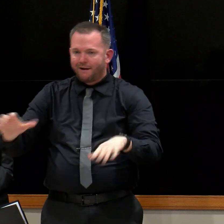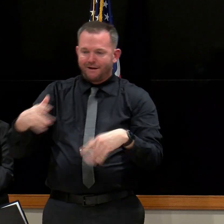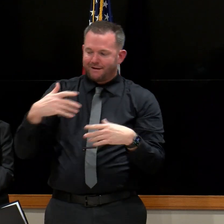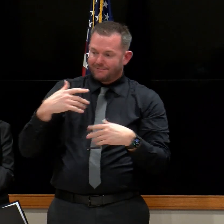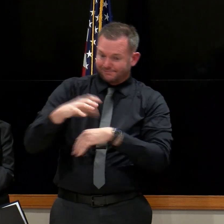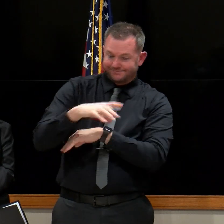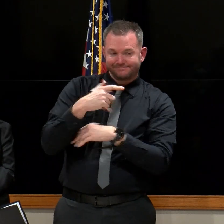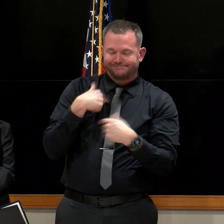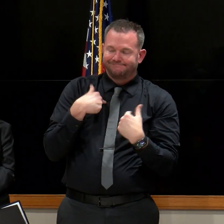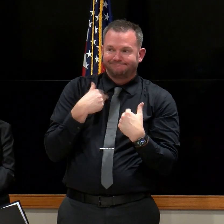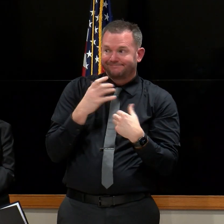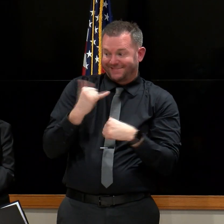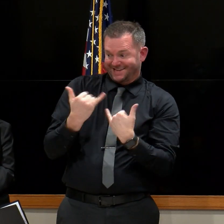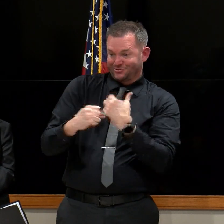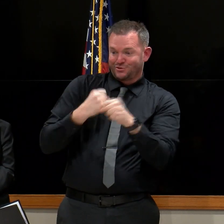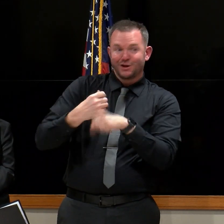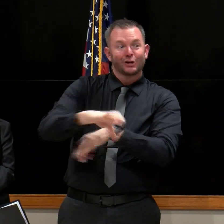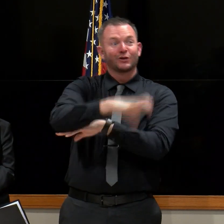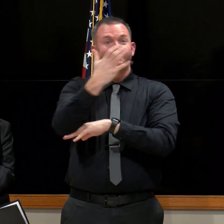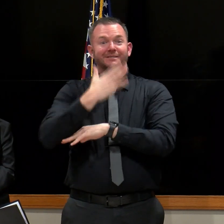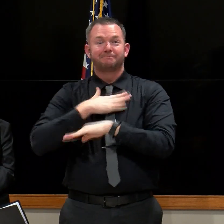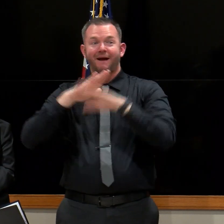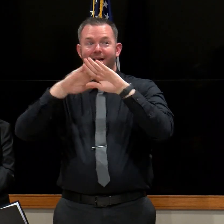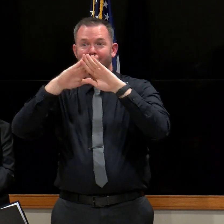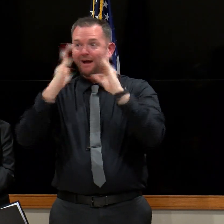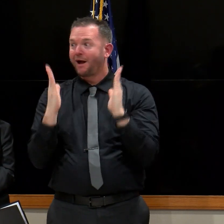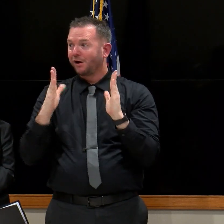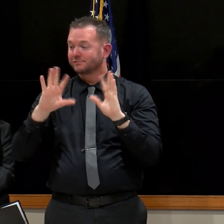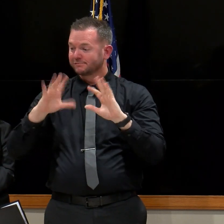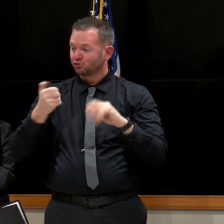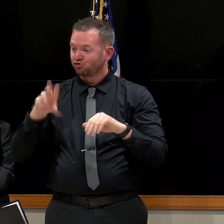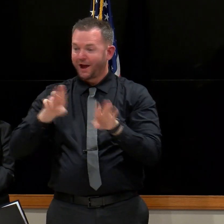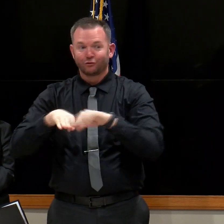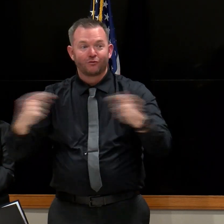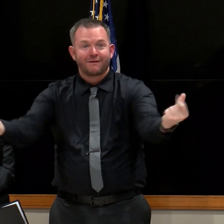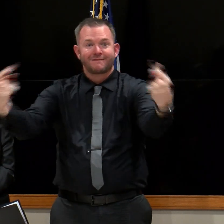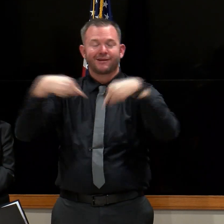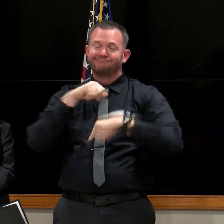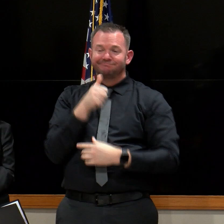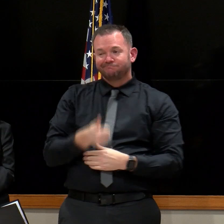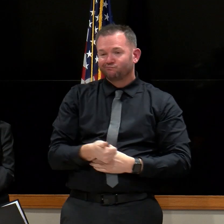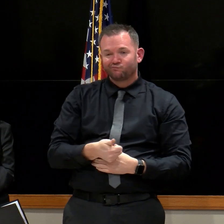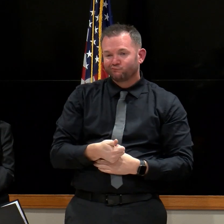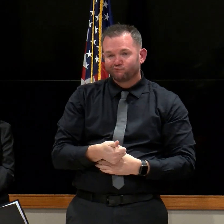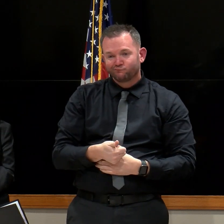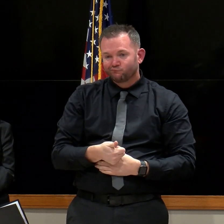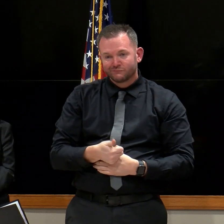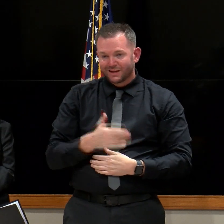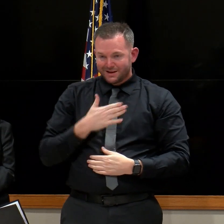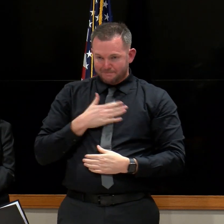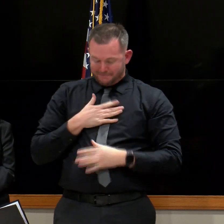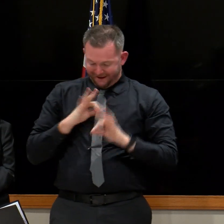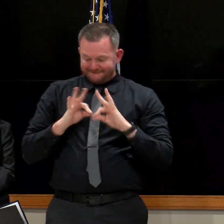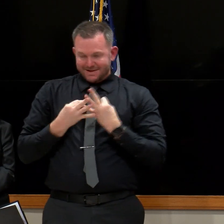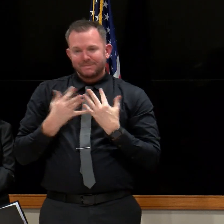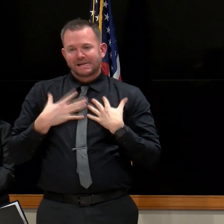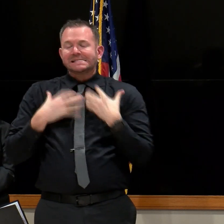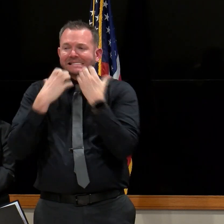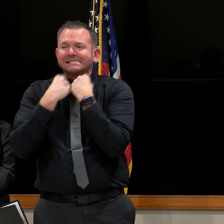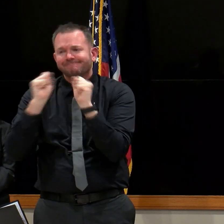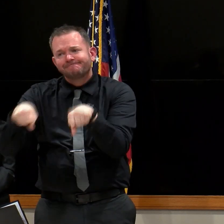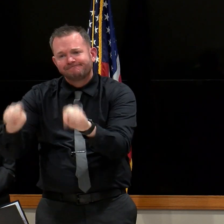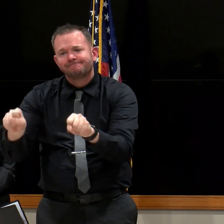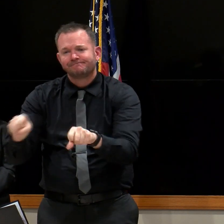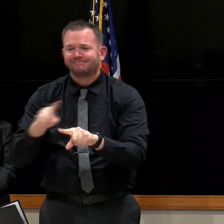that's a huge ask for my family. Because just like your family, it's a special time, and we really all want to be together. But it's really serious that we